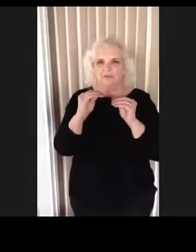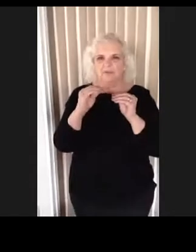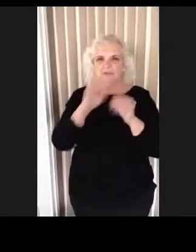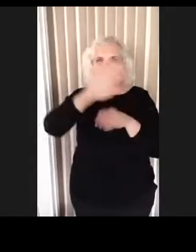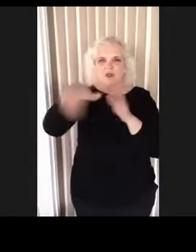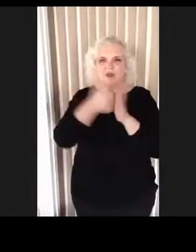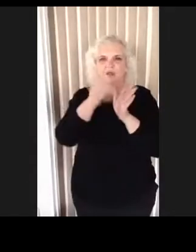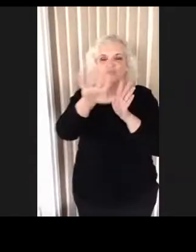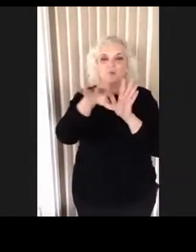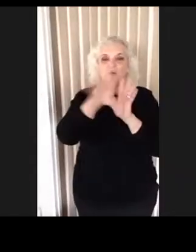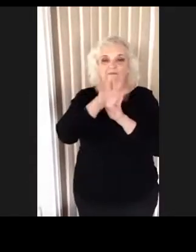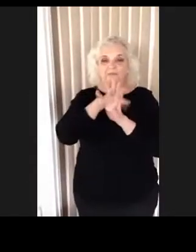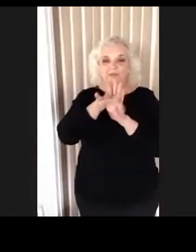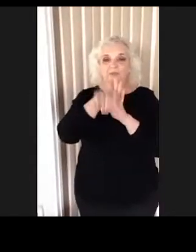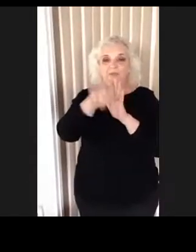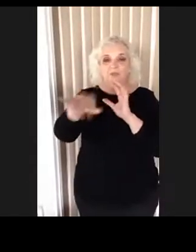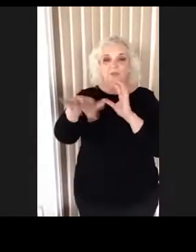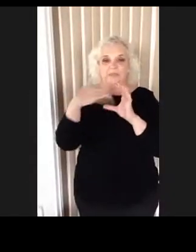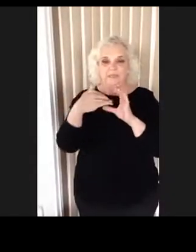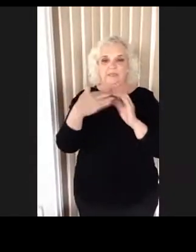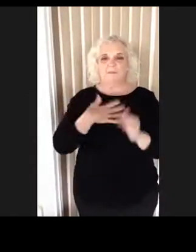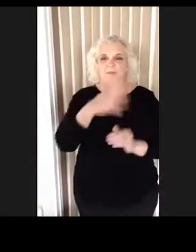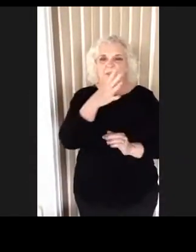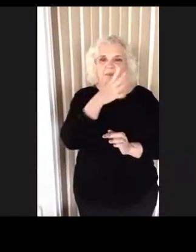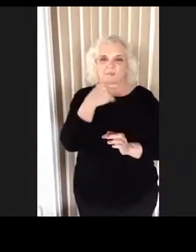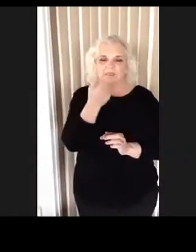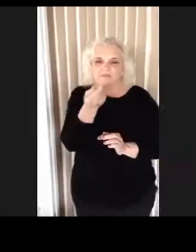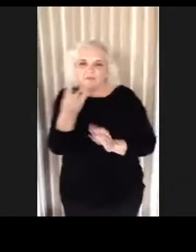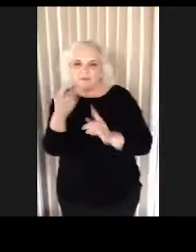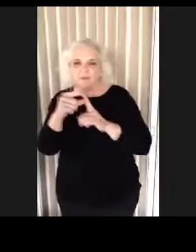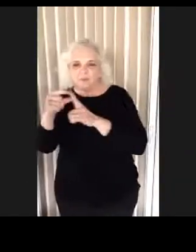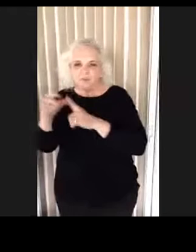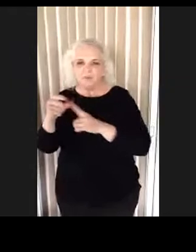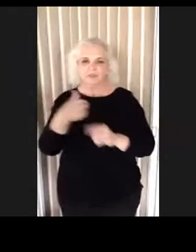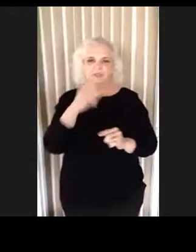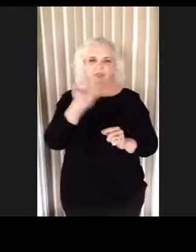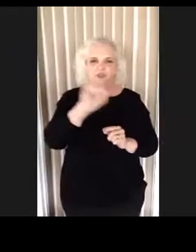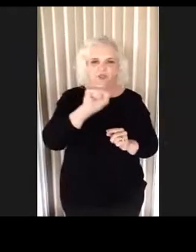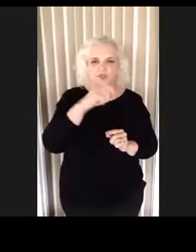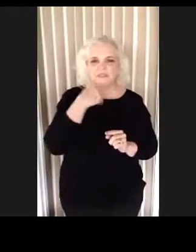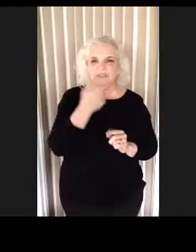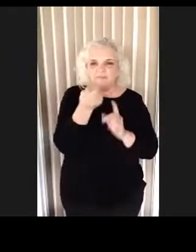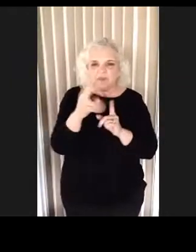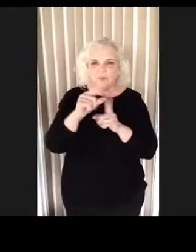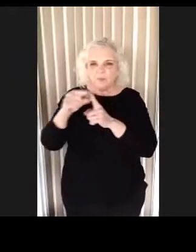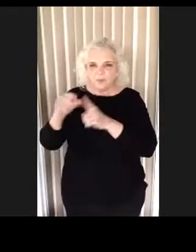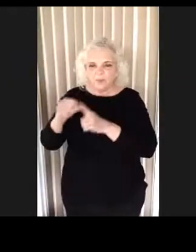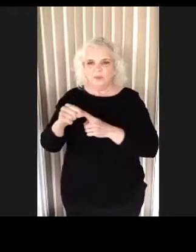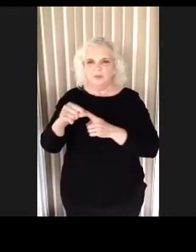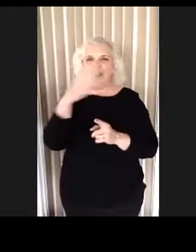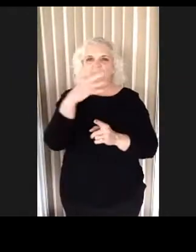submitted. My mom is gonna say a few words. Sharon's gonna say a few words. I am gonna say a few words. It's all been